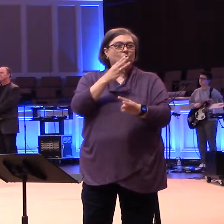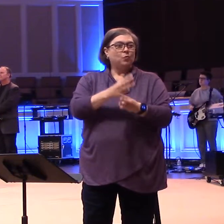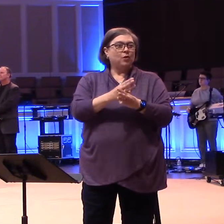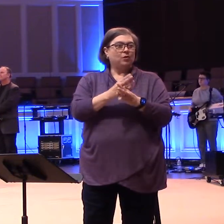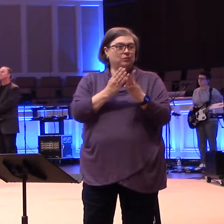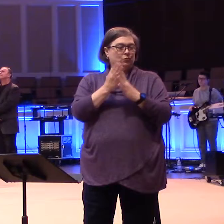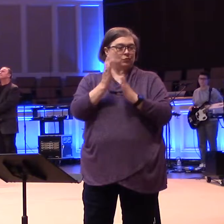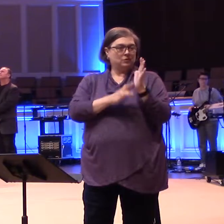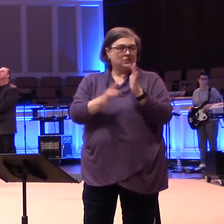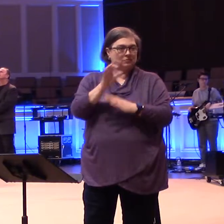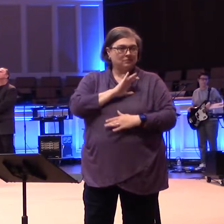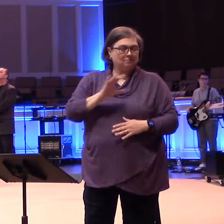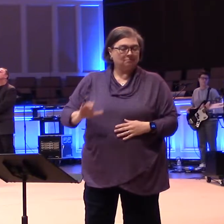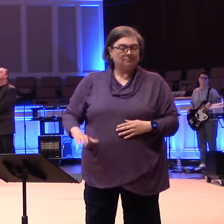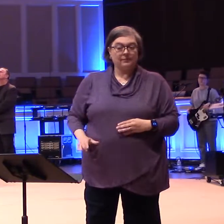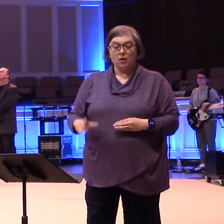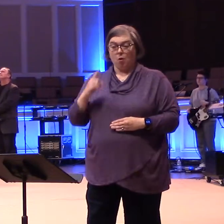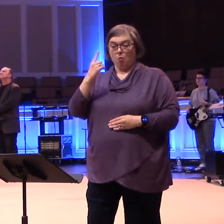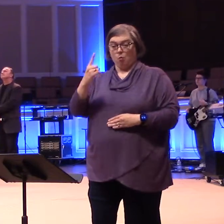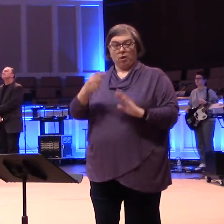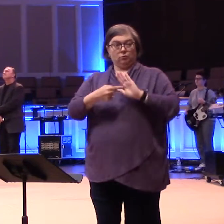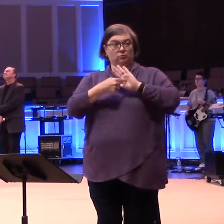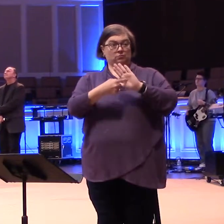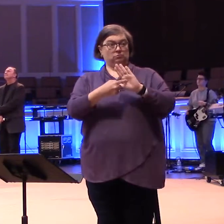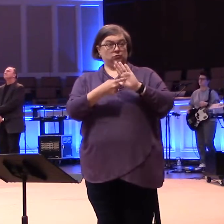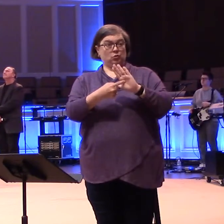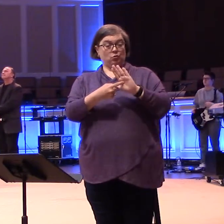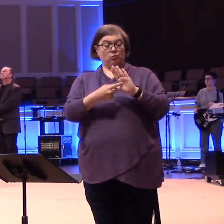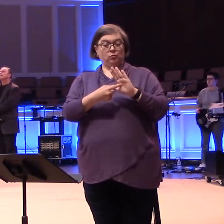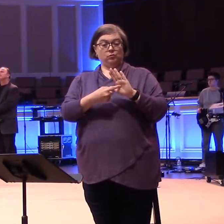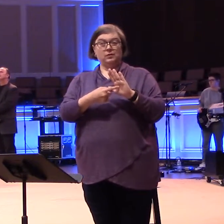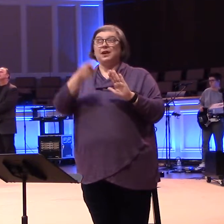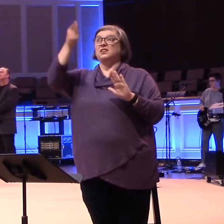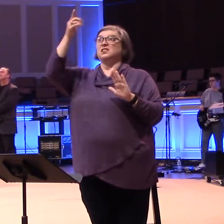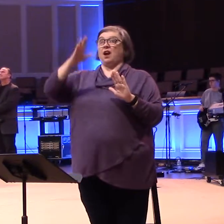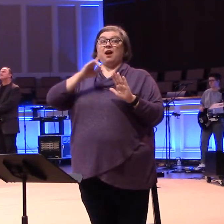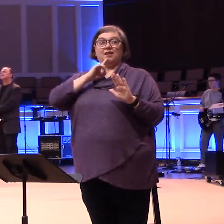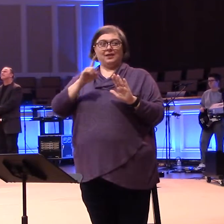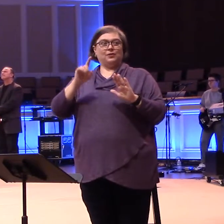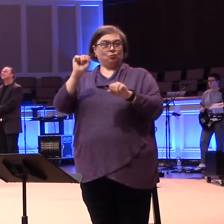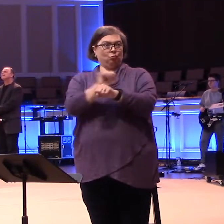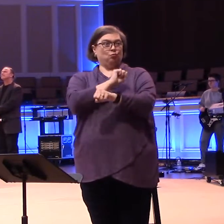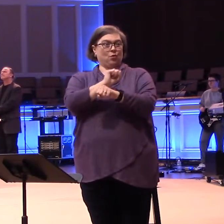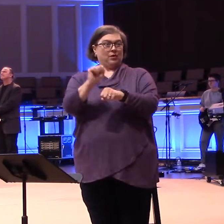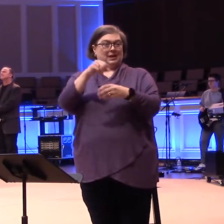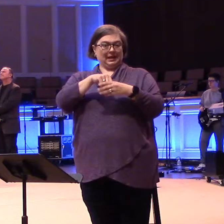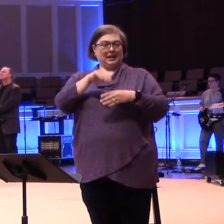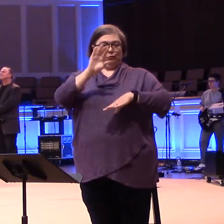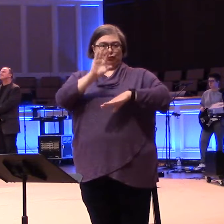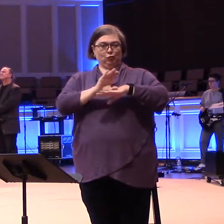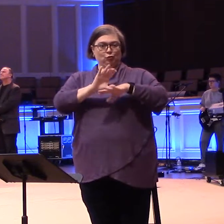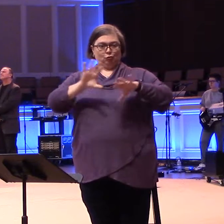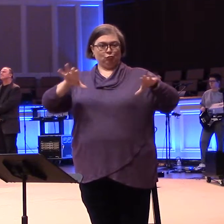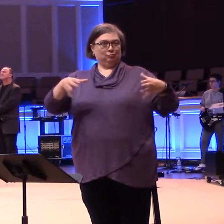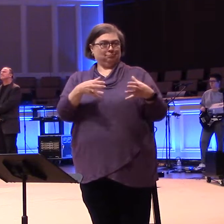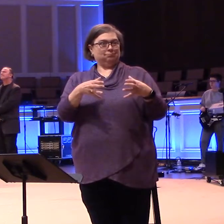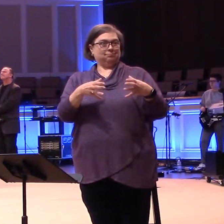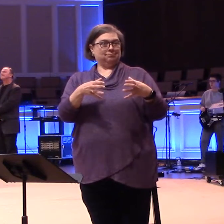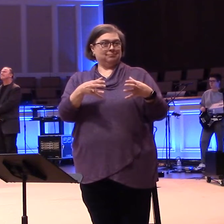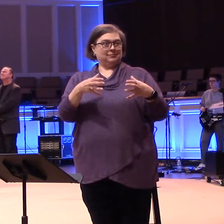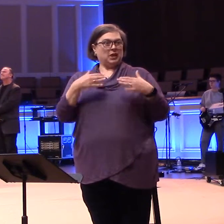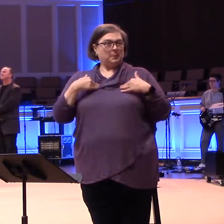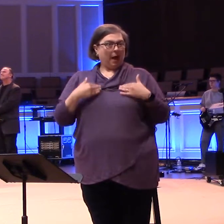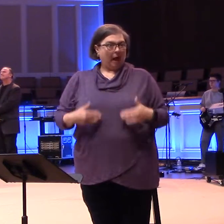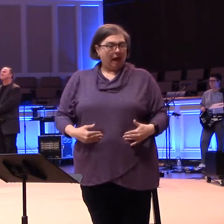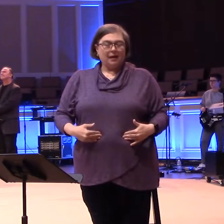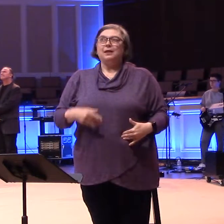doing in our church. One of the signs of life, one of the indicators that God is having his way in a body of believers is that the Lord